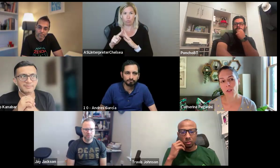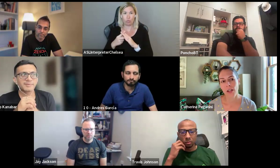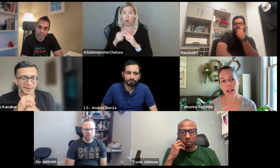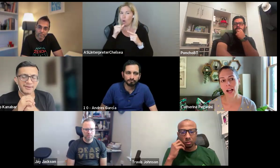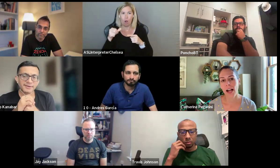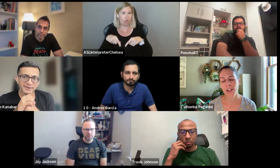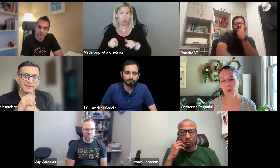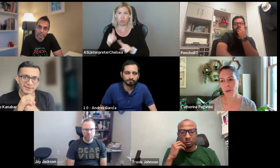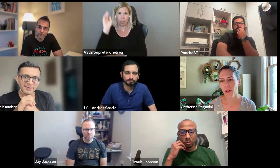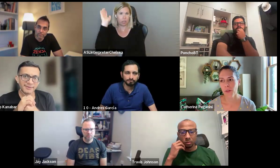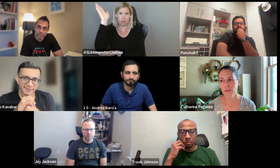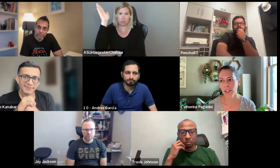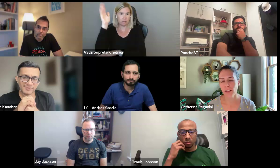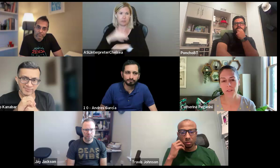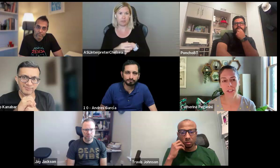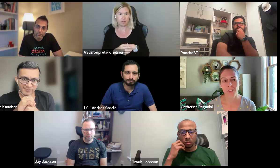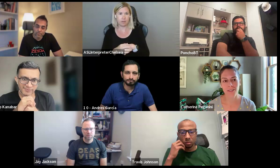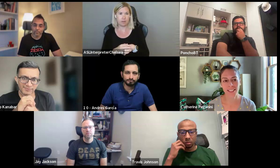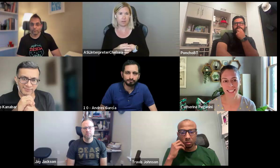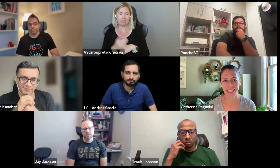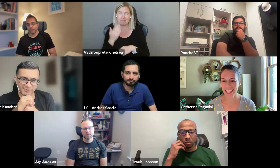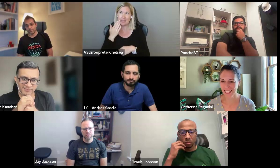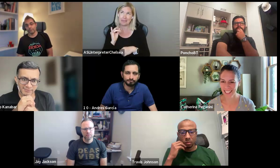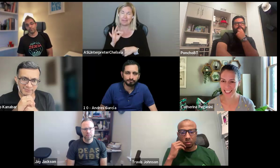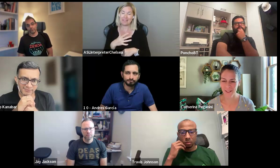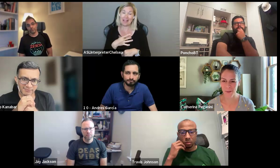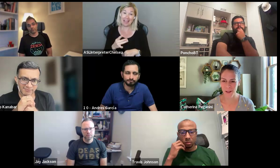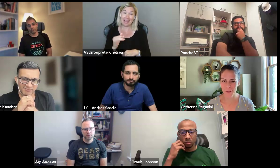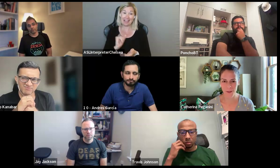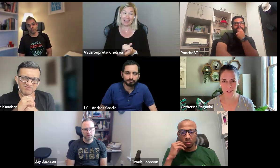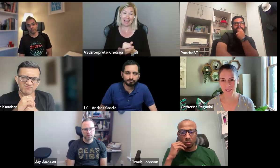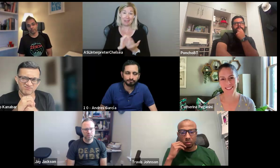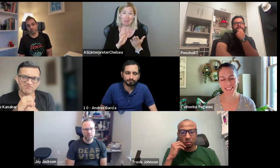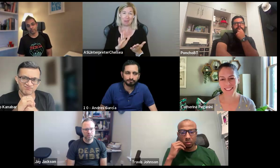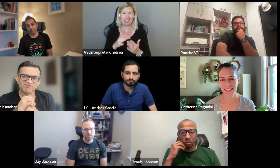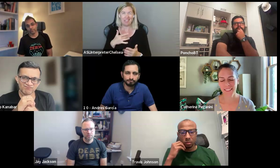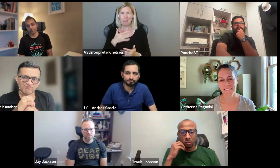Which I don't know if I love it. I think it was better before,